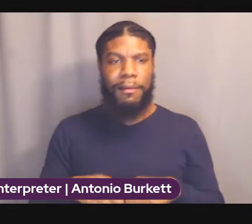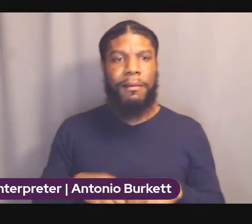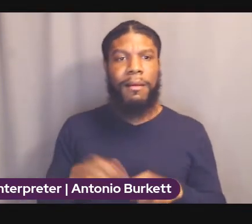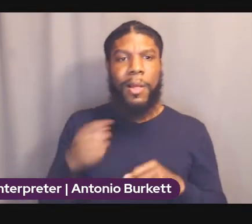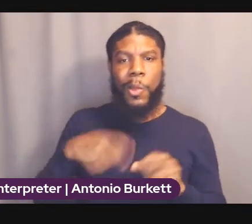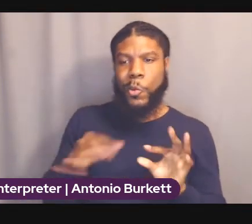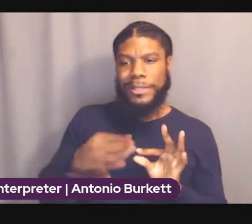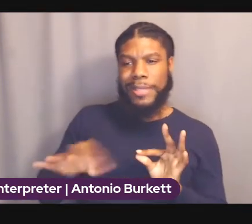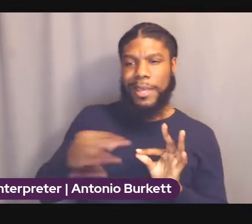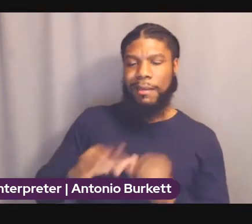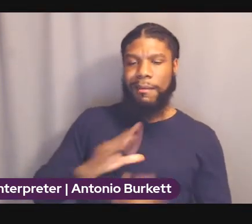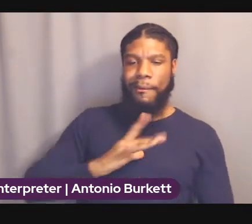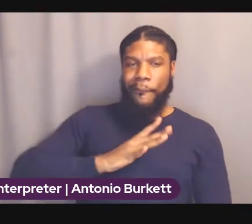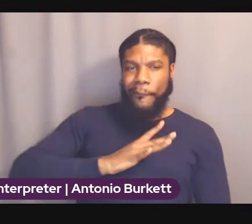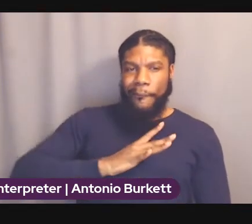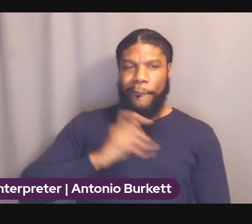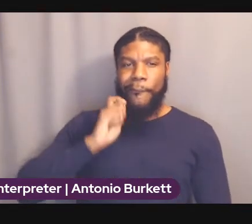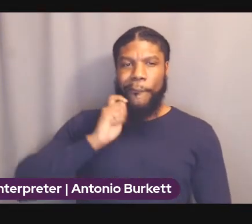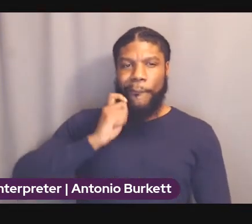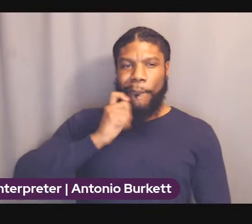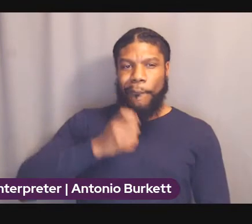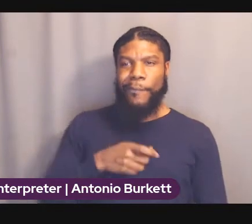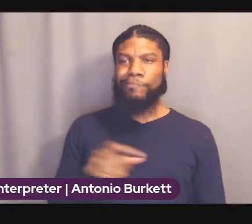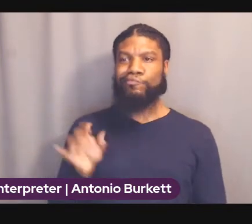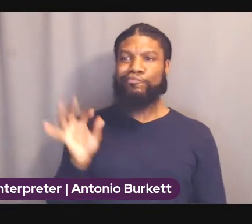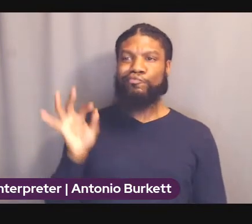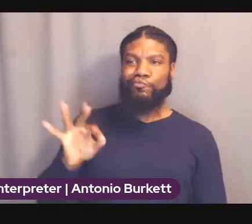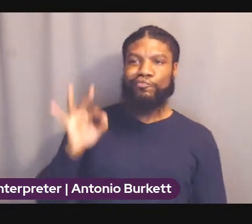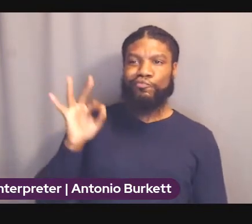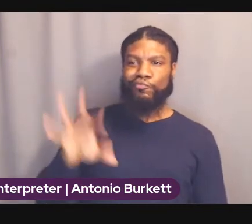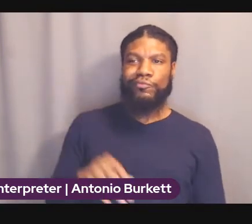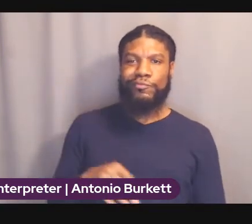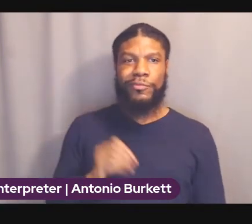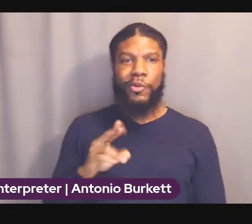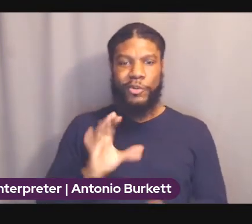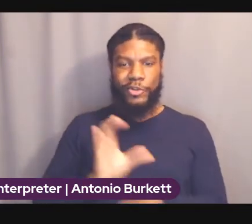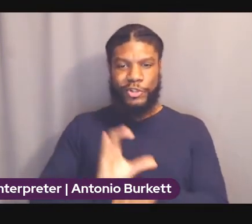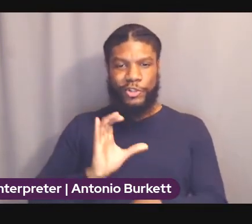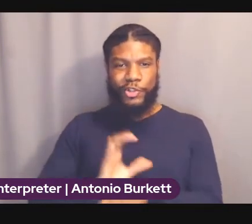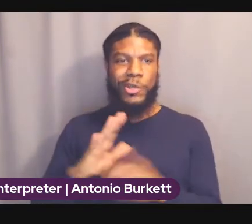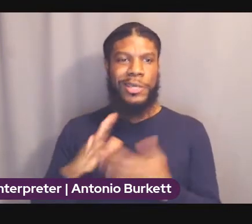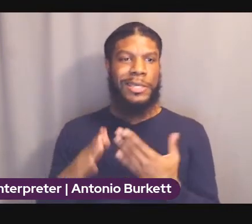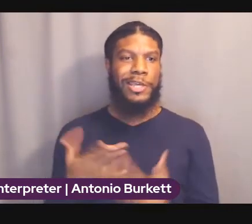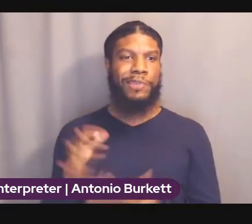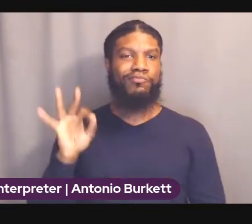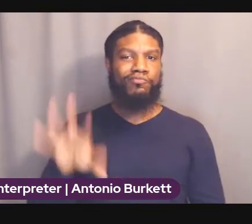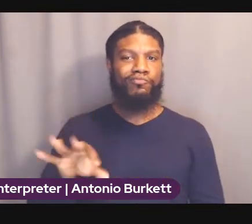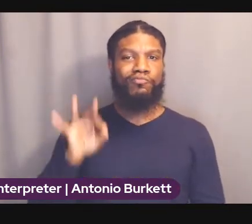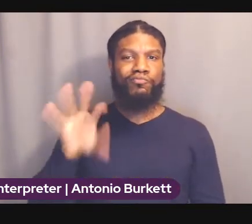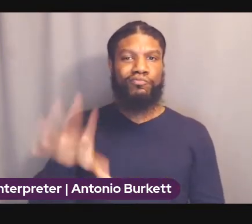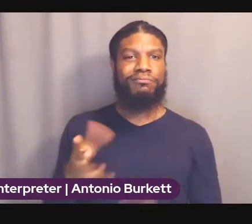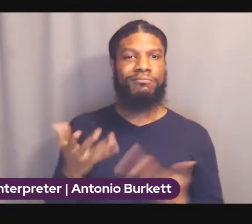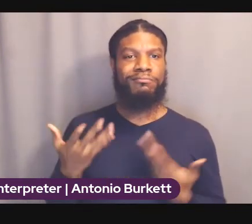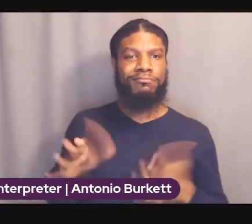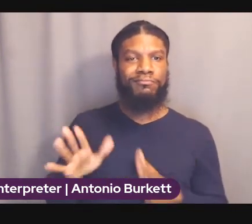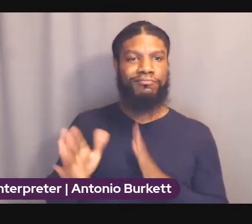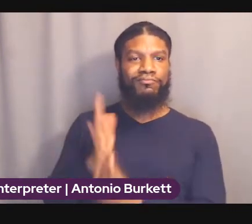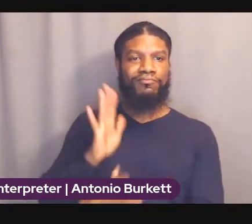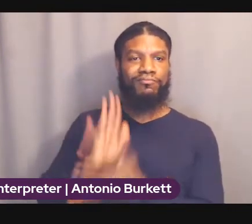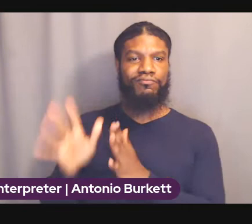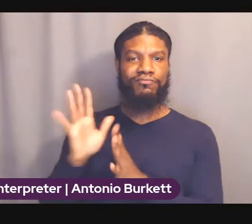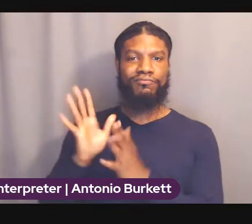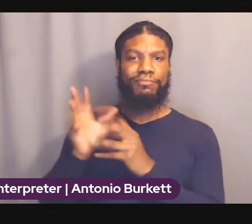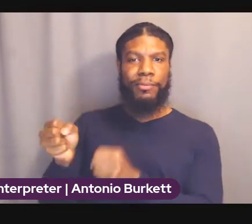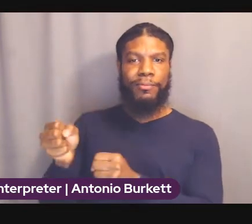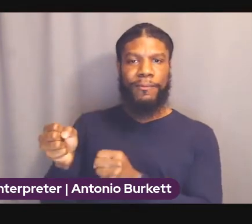the church, the church ease of the church, and really get to the work of